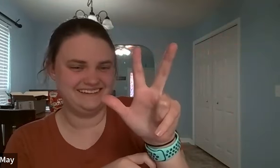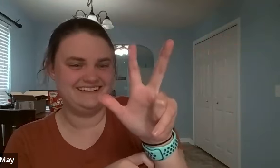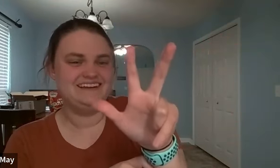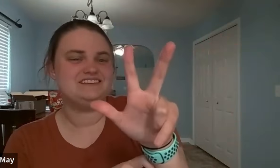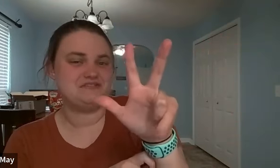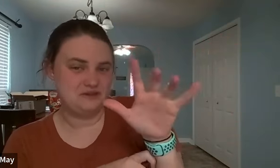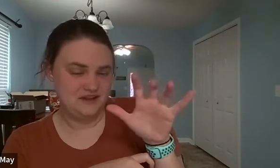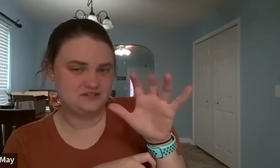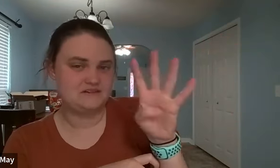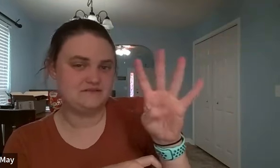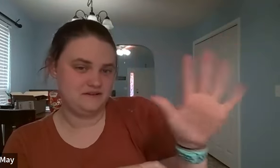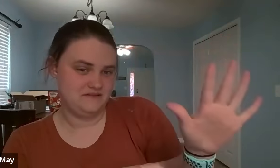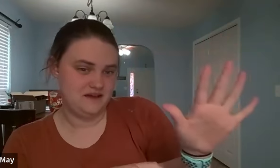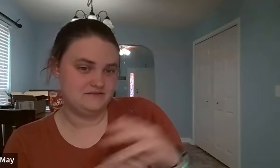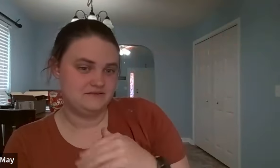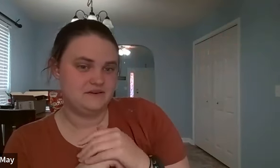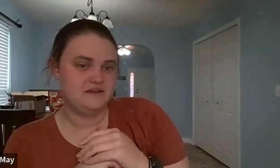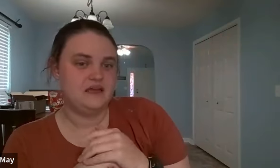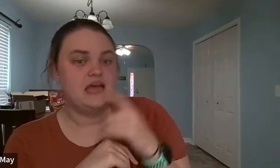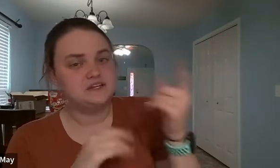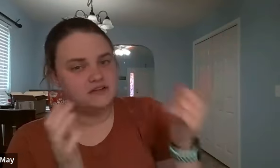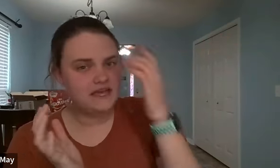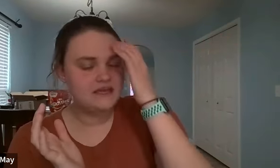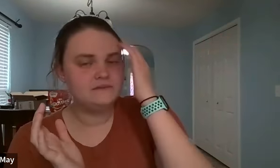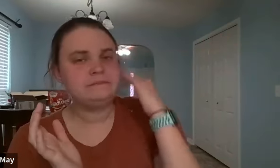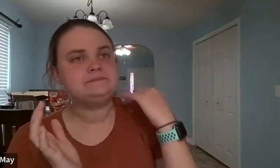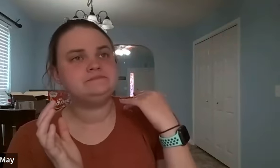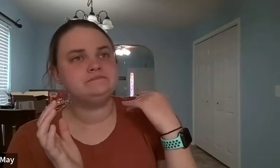Good. So 345. And you